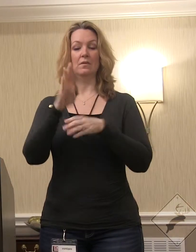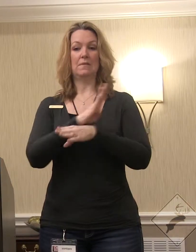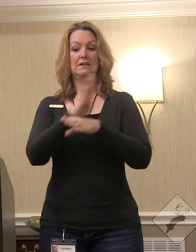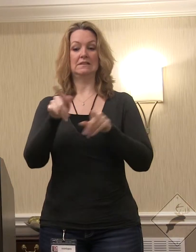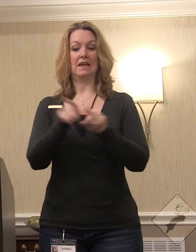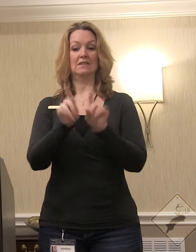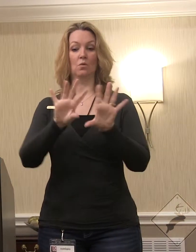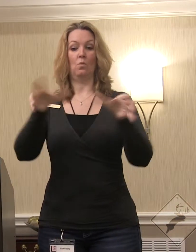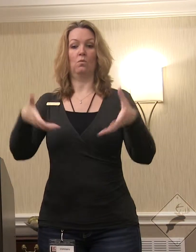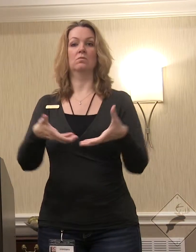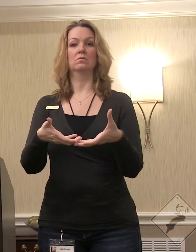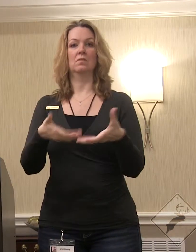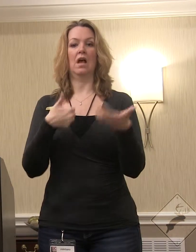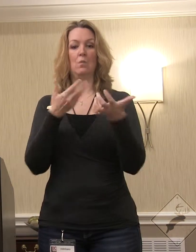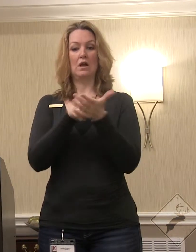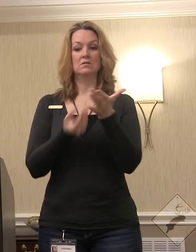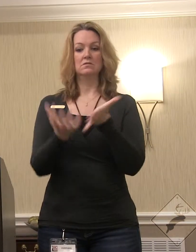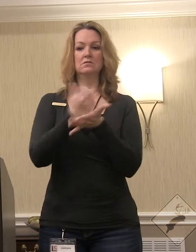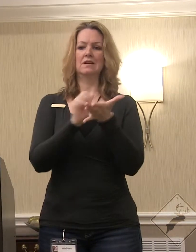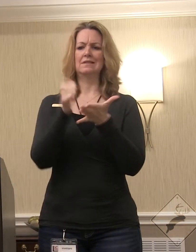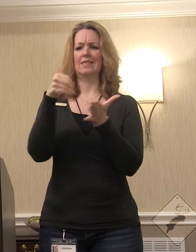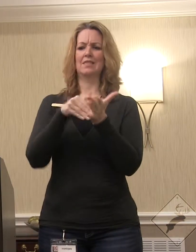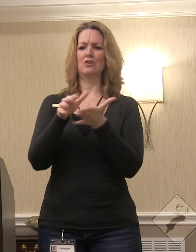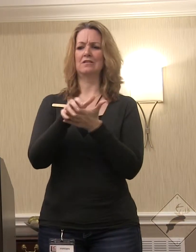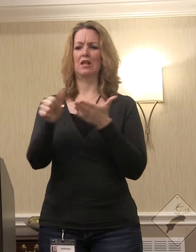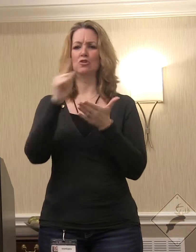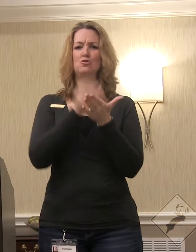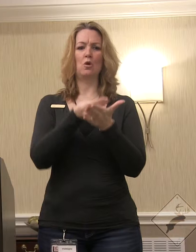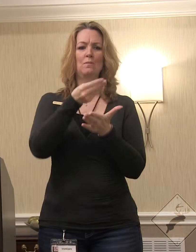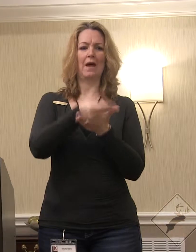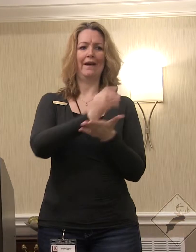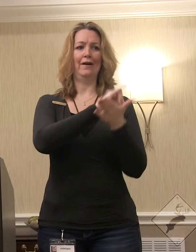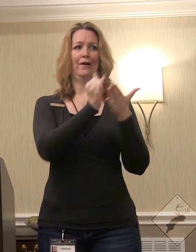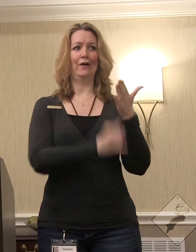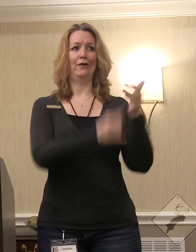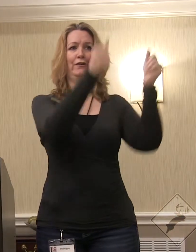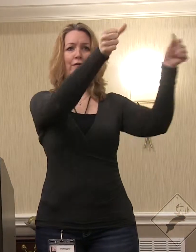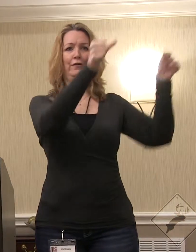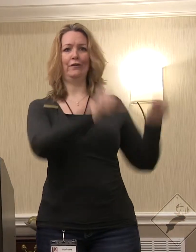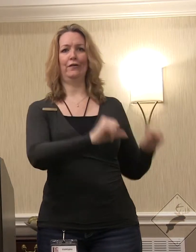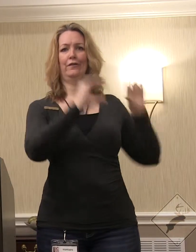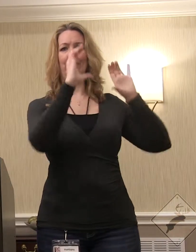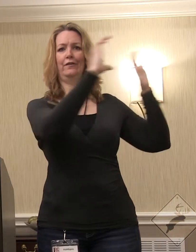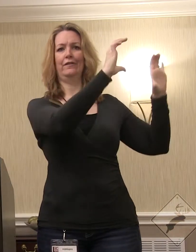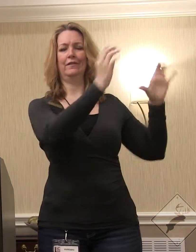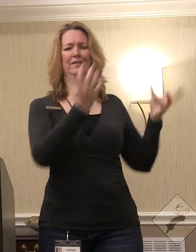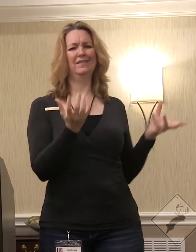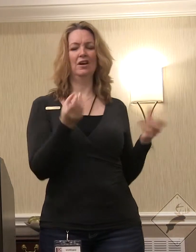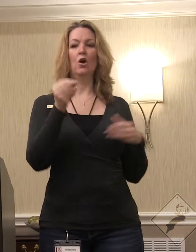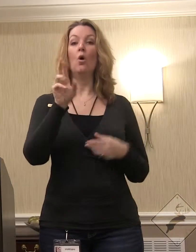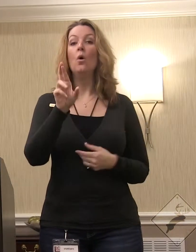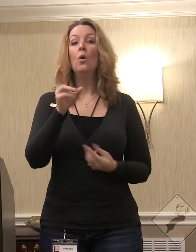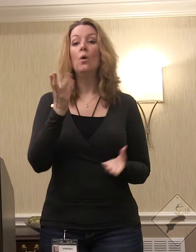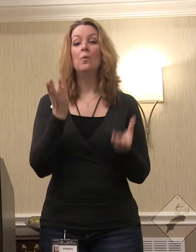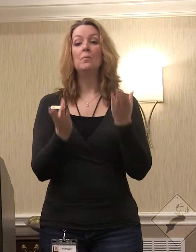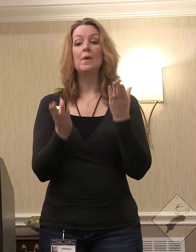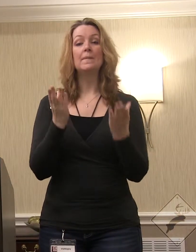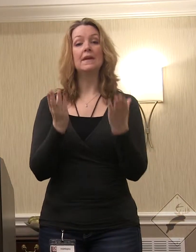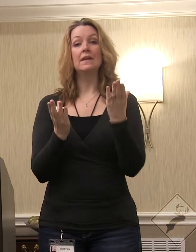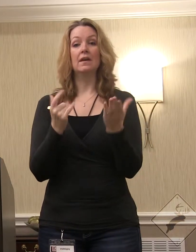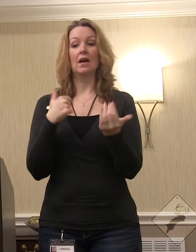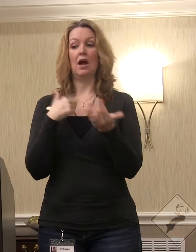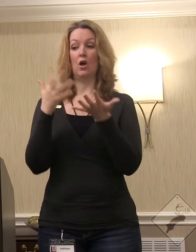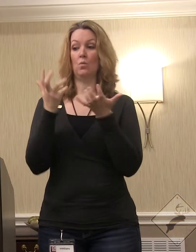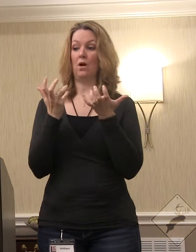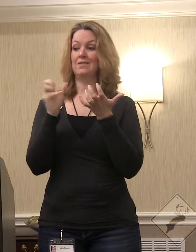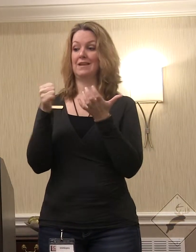adding, I want to fundraise $10,000 to buy a piece of artwork to hang on the wall? Or am I trying to